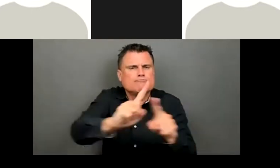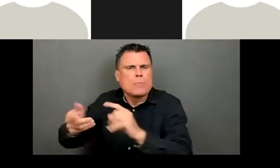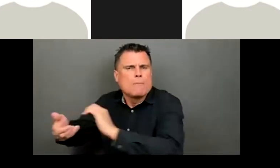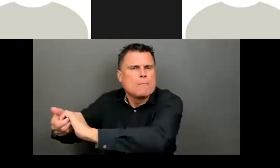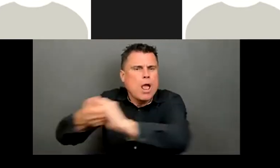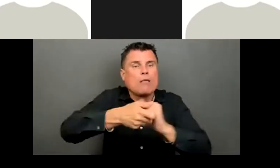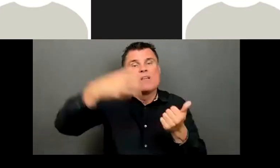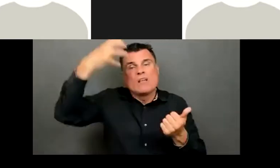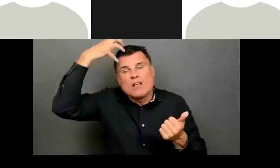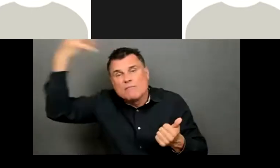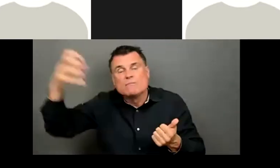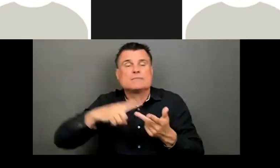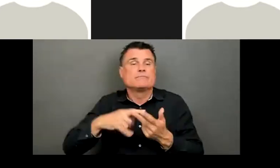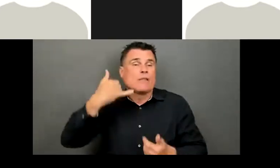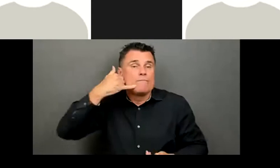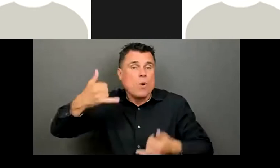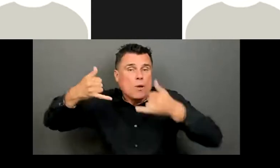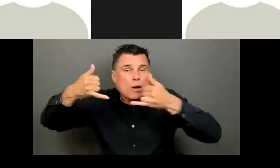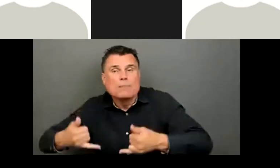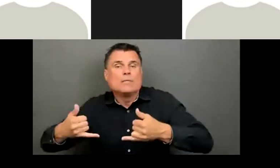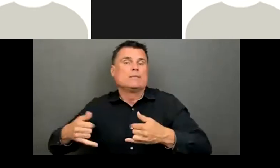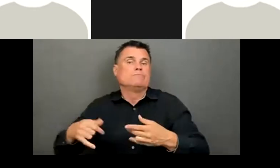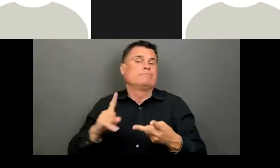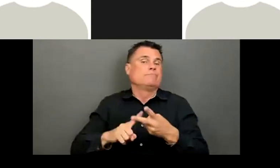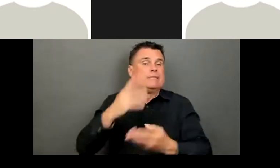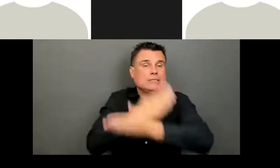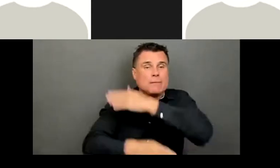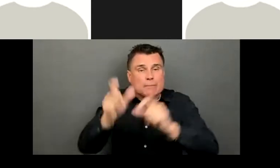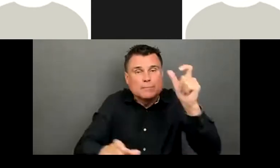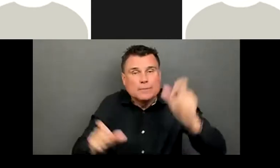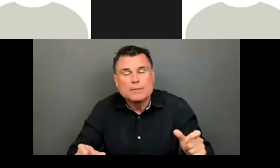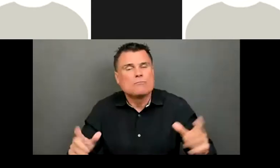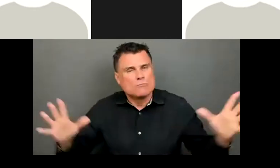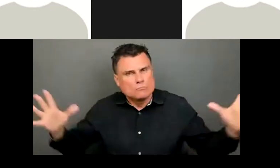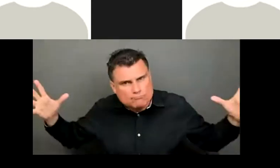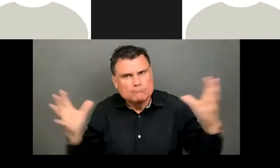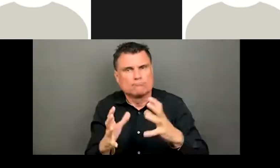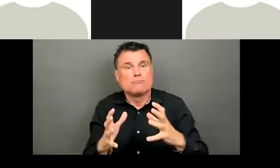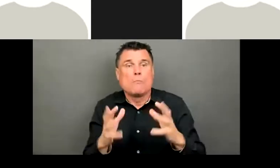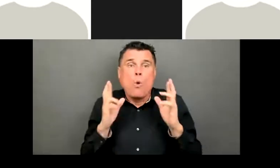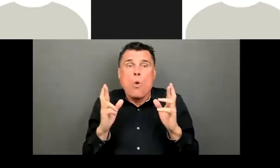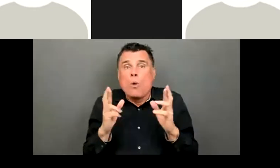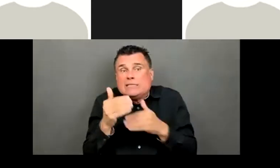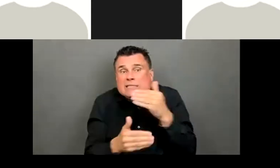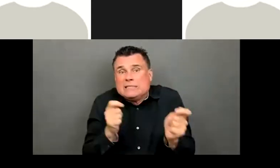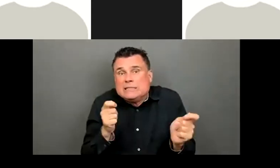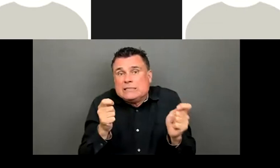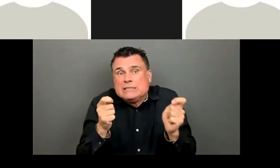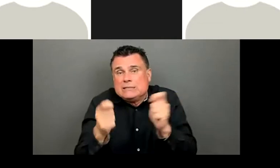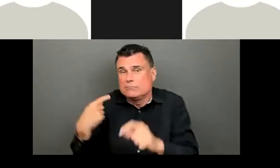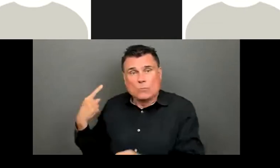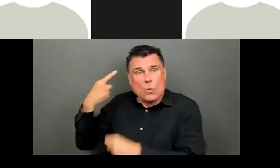it's a really good question, and hopefully we've made some progress over the years. But yeah, thank you again for the question.